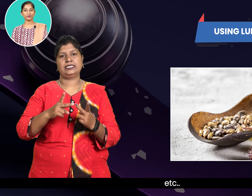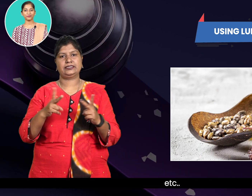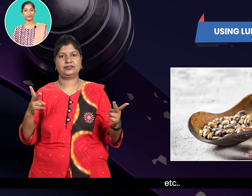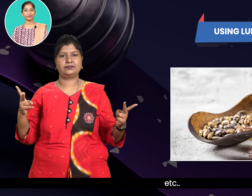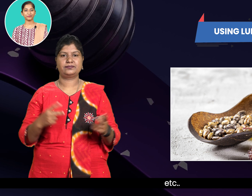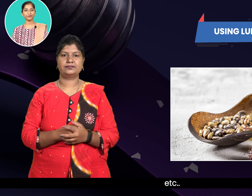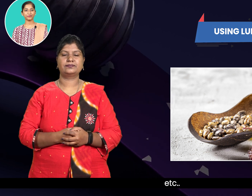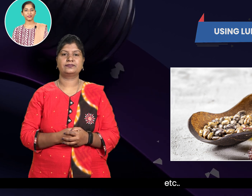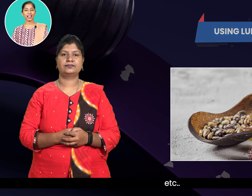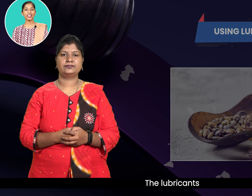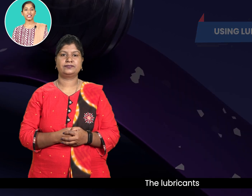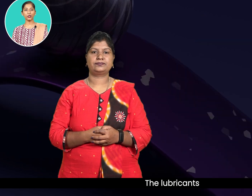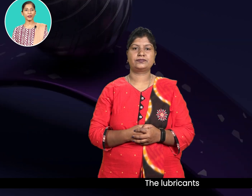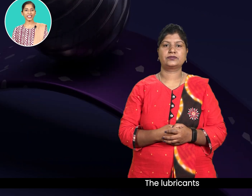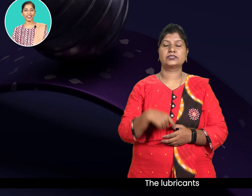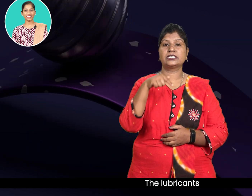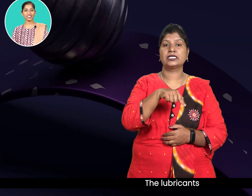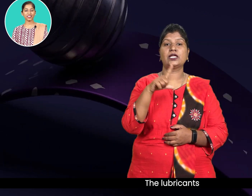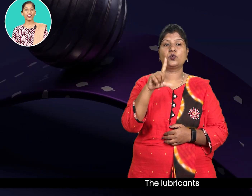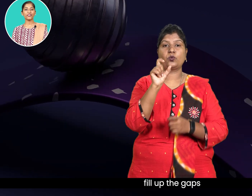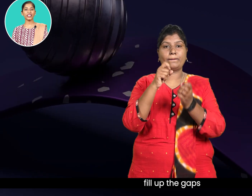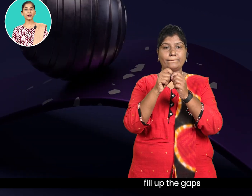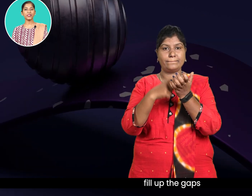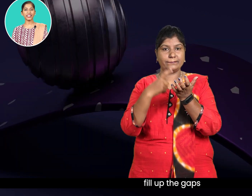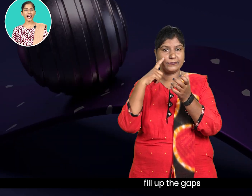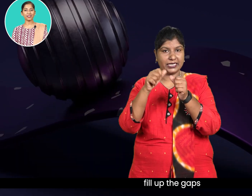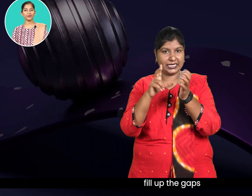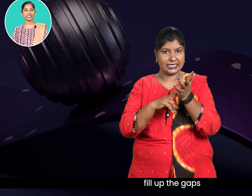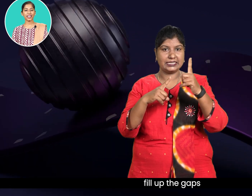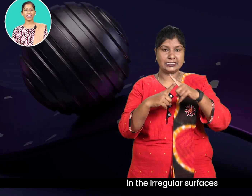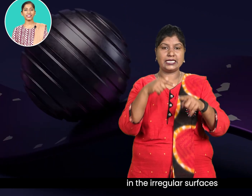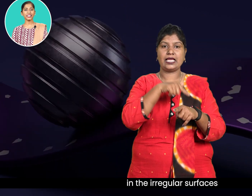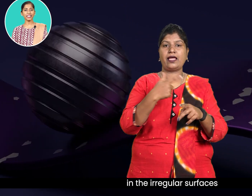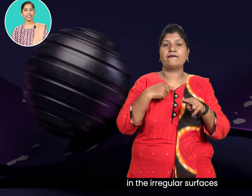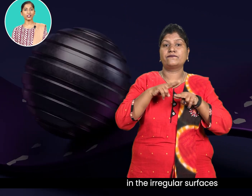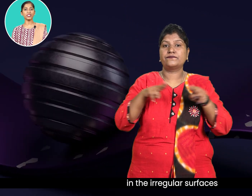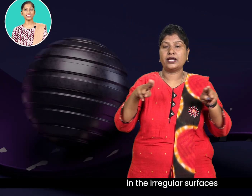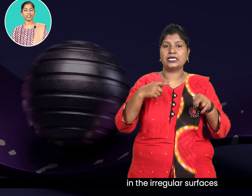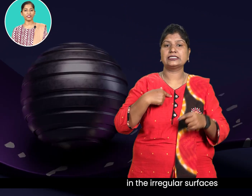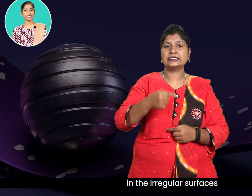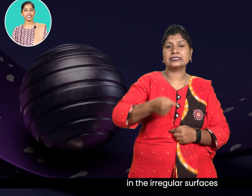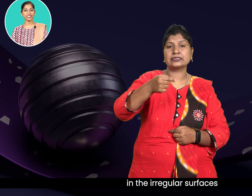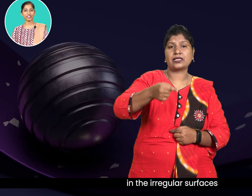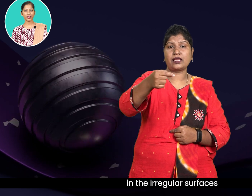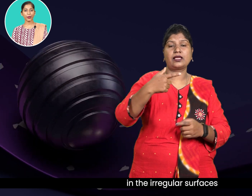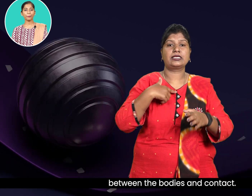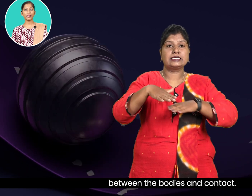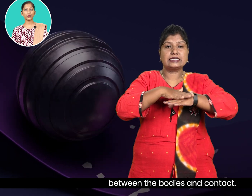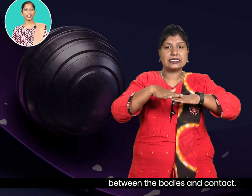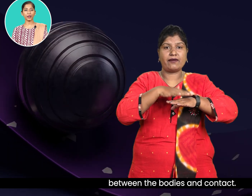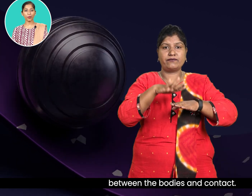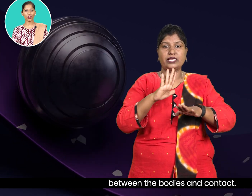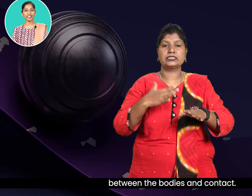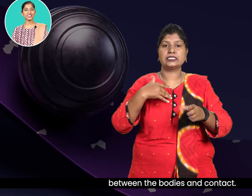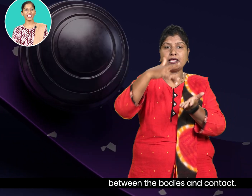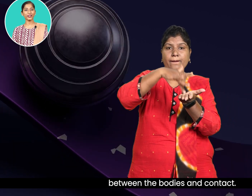etc. The lubricants fill up the gaps in the irregular surfaces